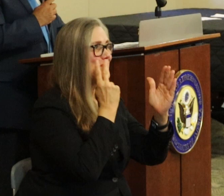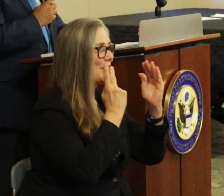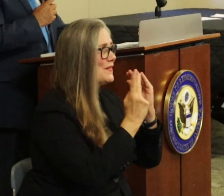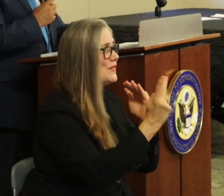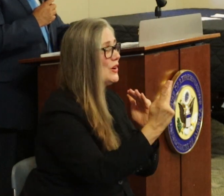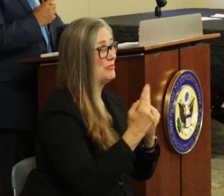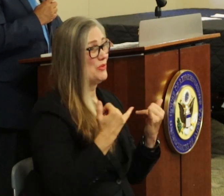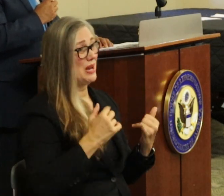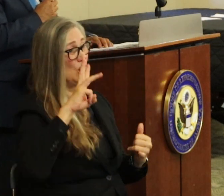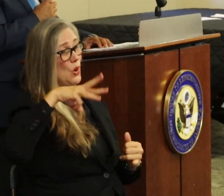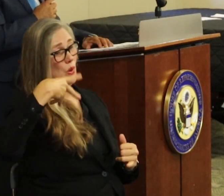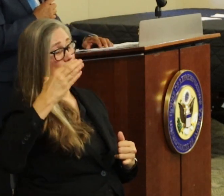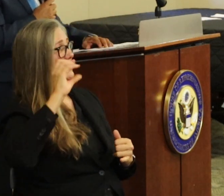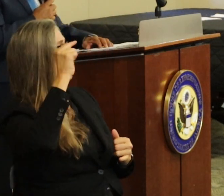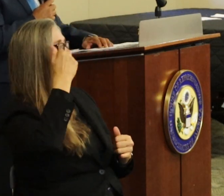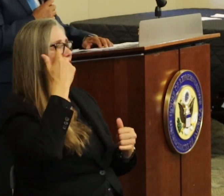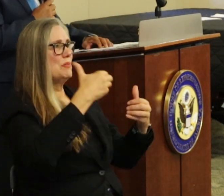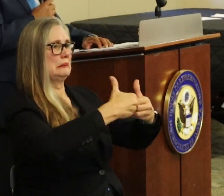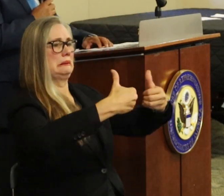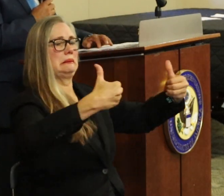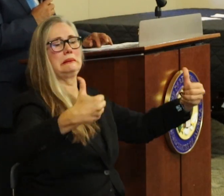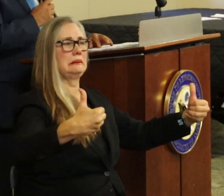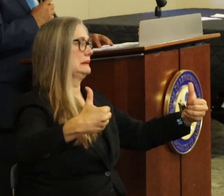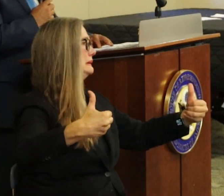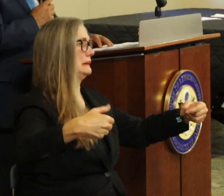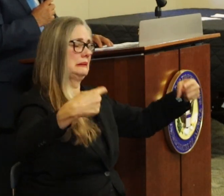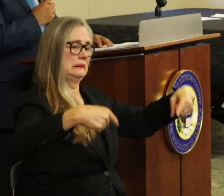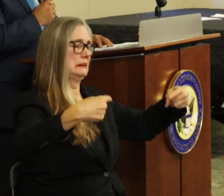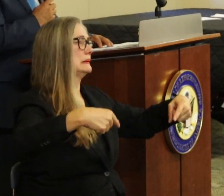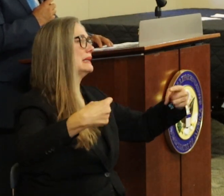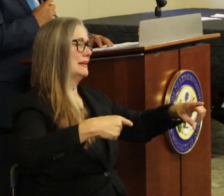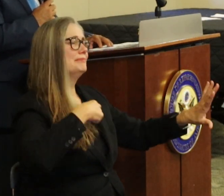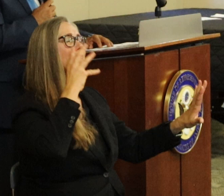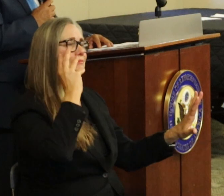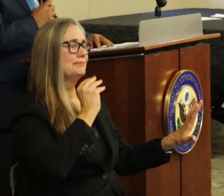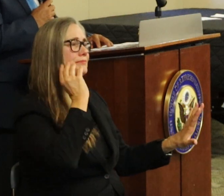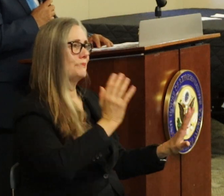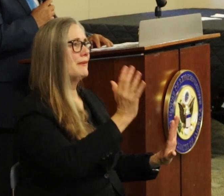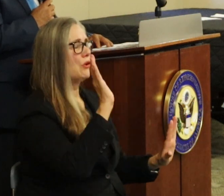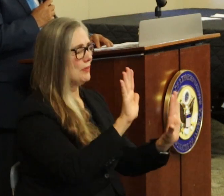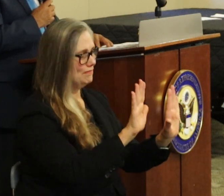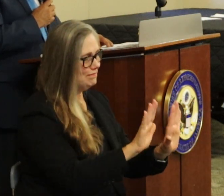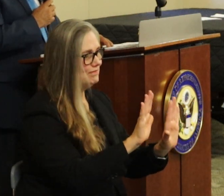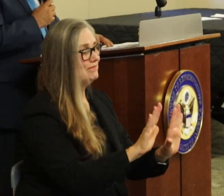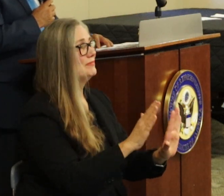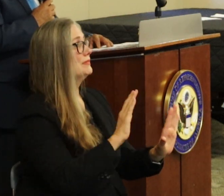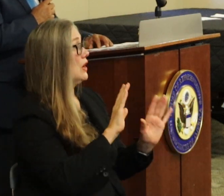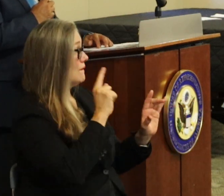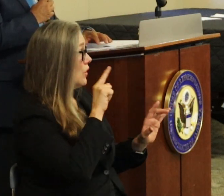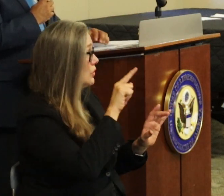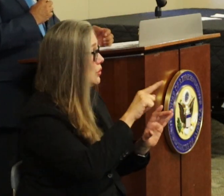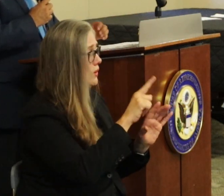Washington is in the midst of a divided government, as you all know, but I have been there before. I focused on getting things done for